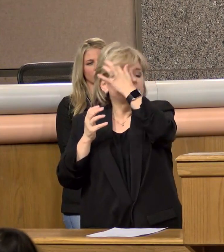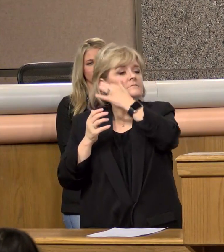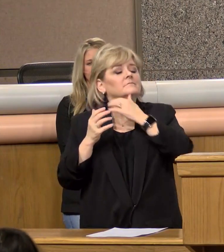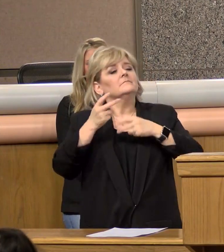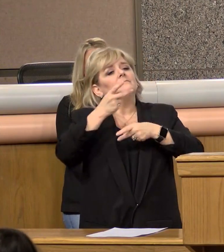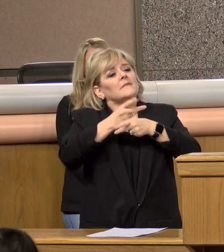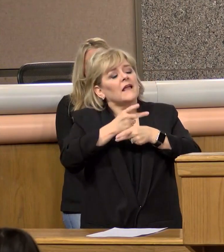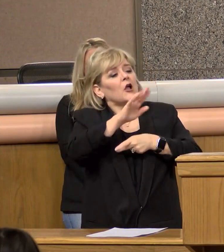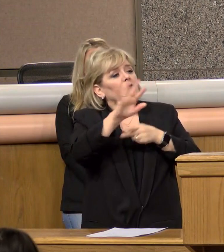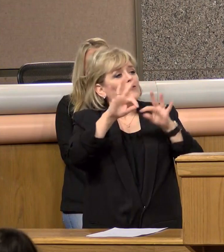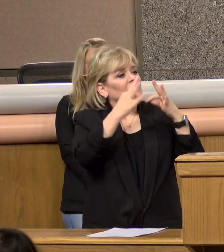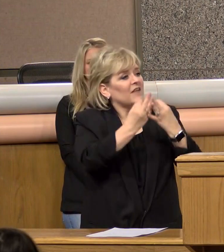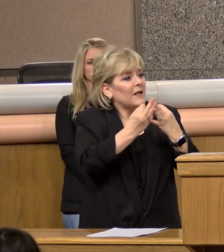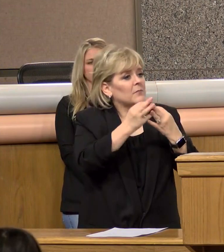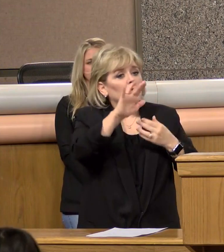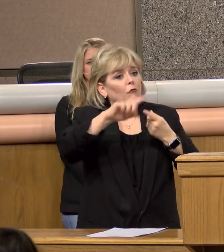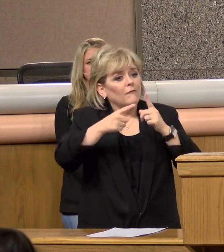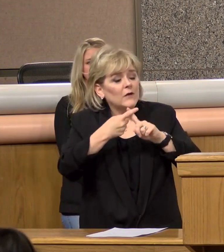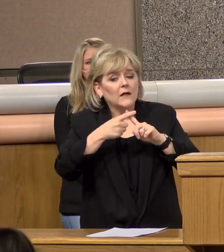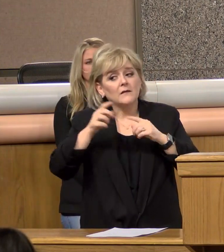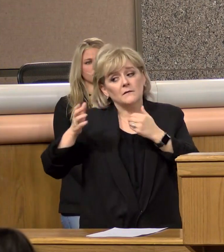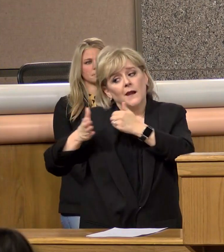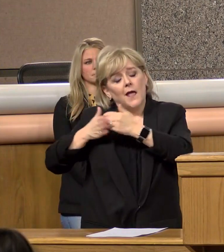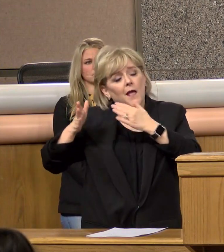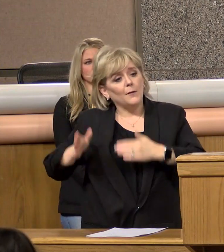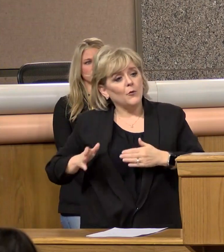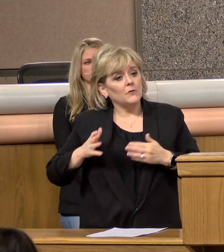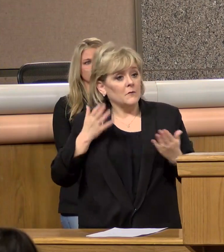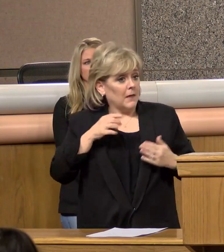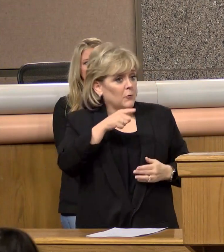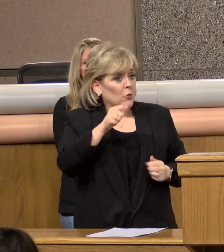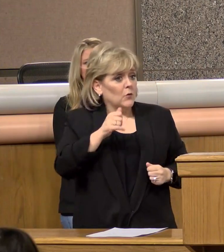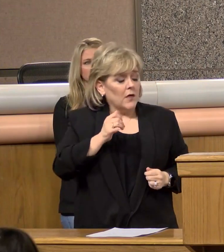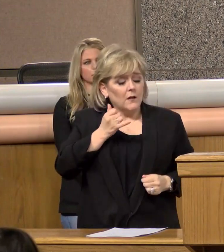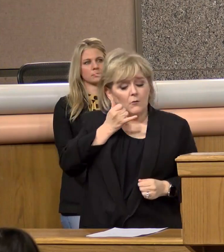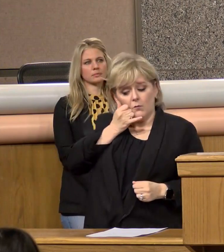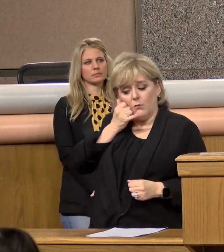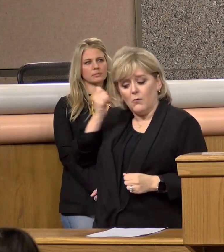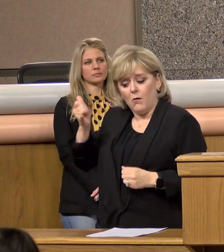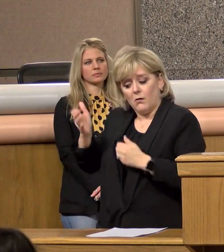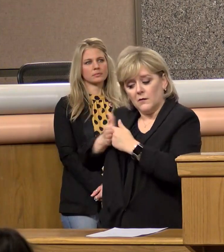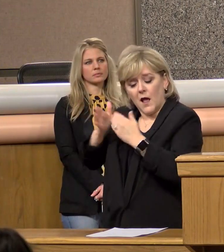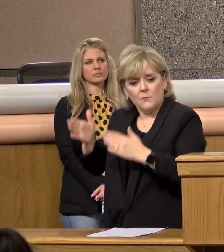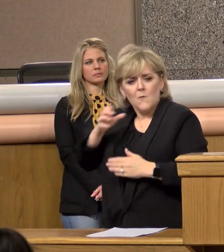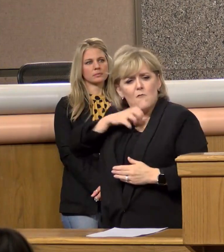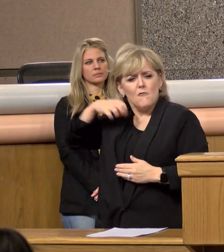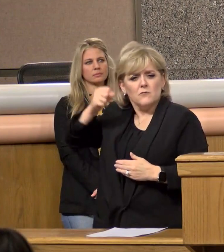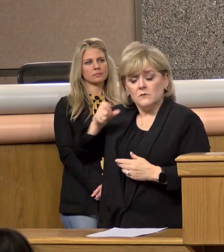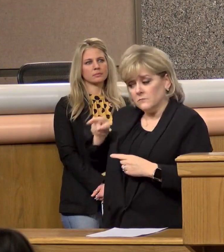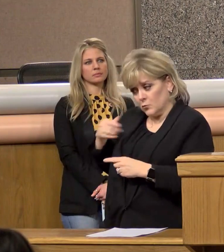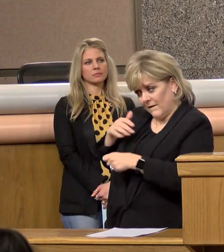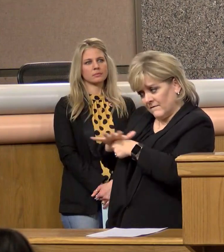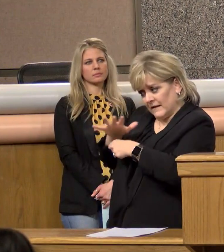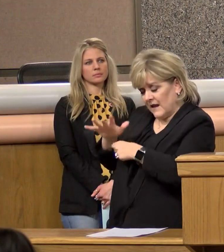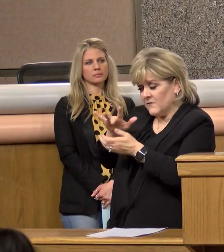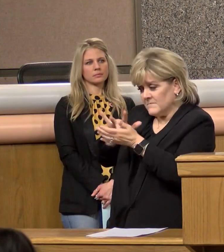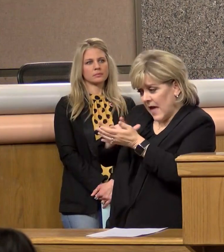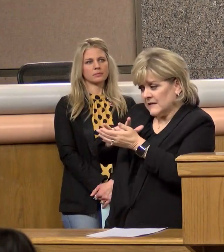friends and neighbors. You know pick up the phone. Call that elderly neighbor. Ask them. You know do you have food? Do you need medicines? Do you have enough toilet paper?